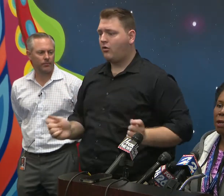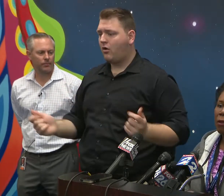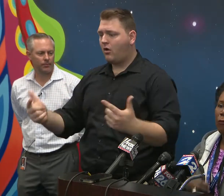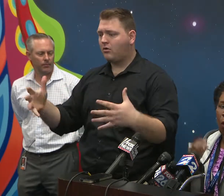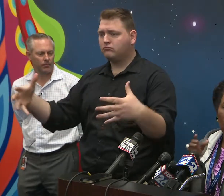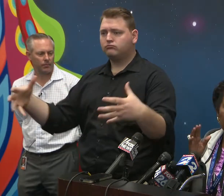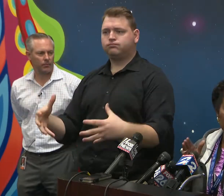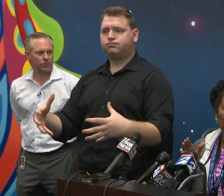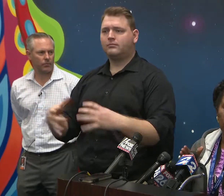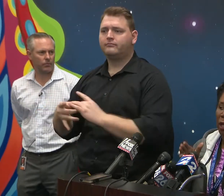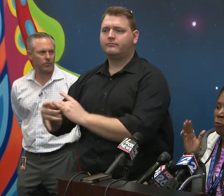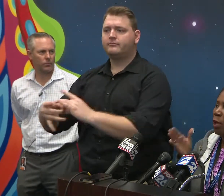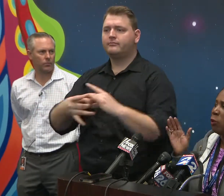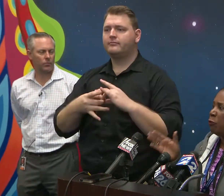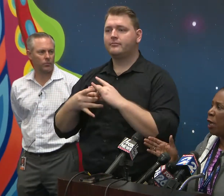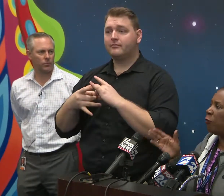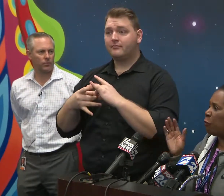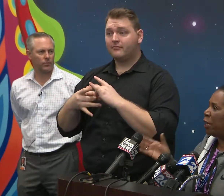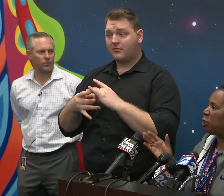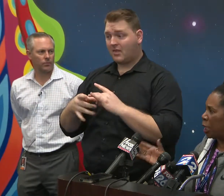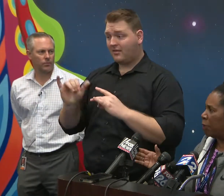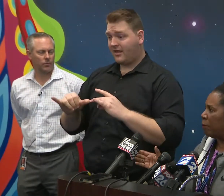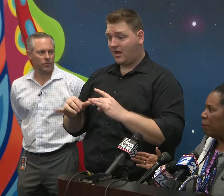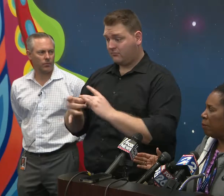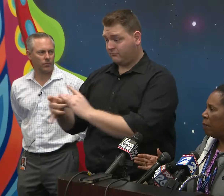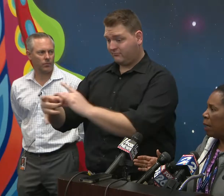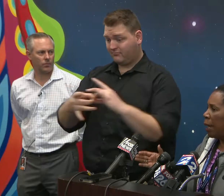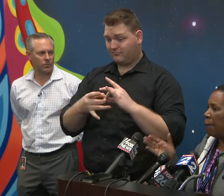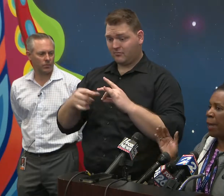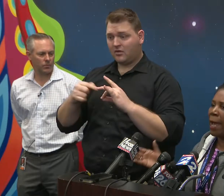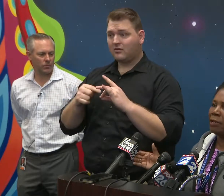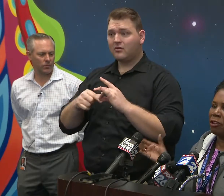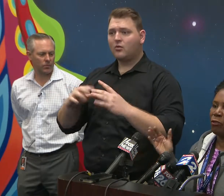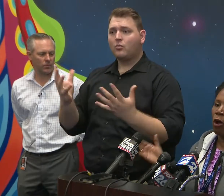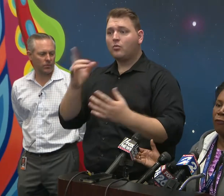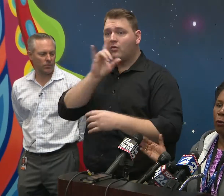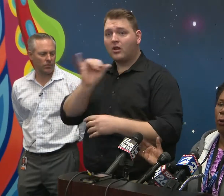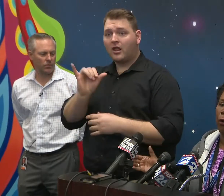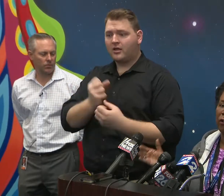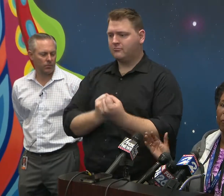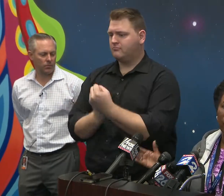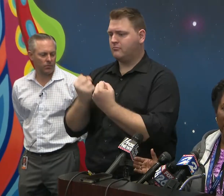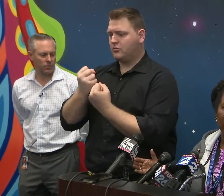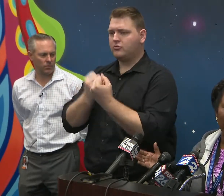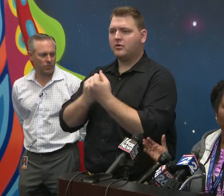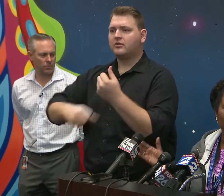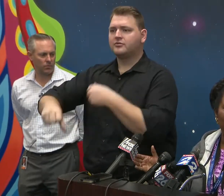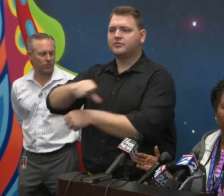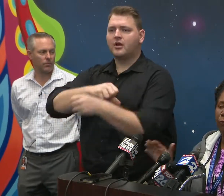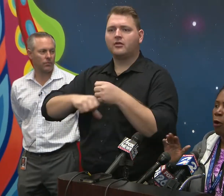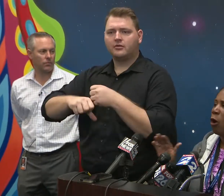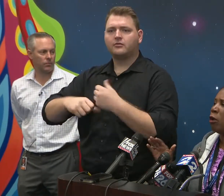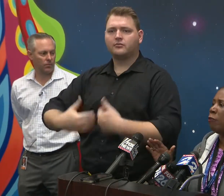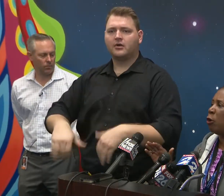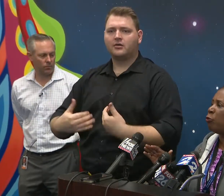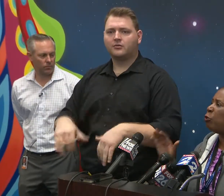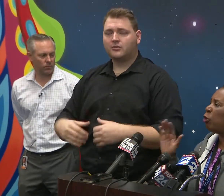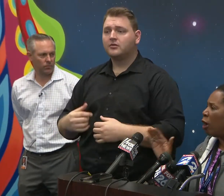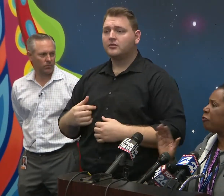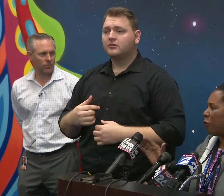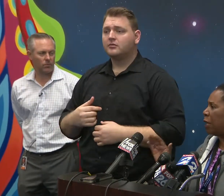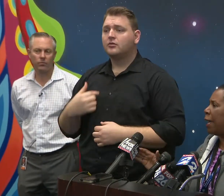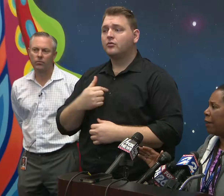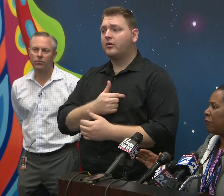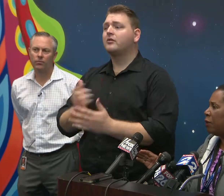event for all of you is what you've done for each other. And may I just offer a word of prayer and concern for all of those